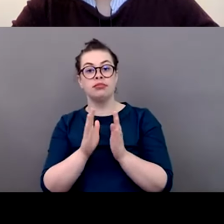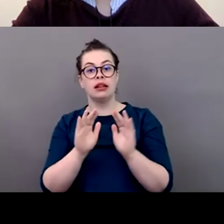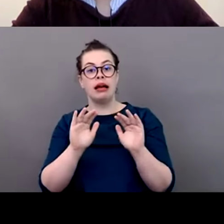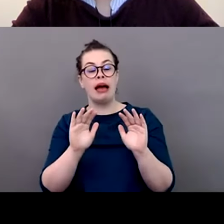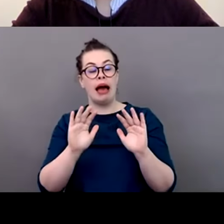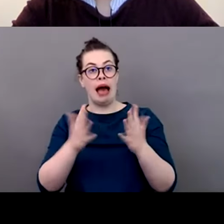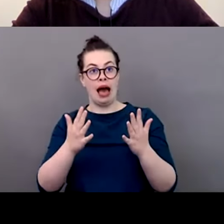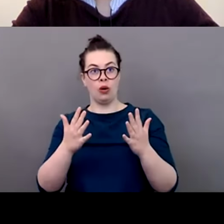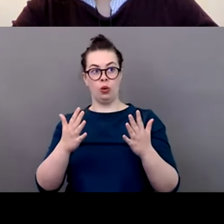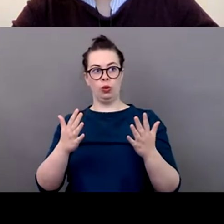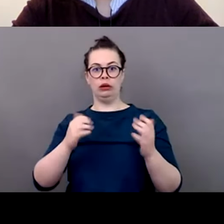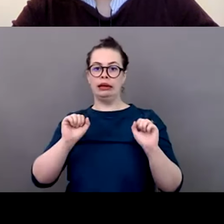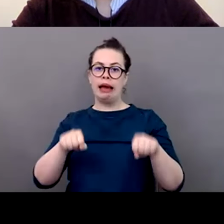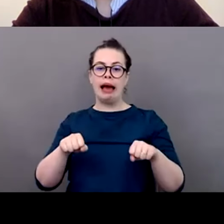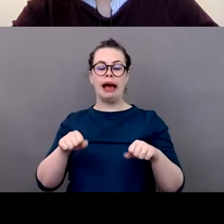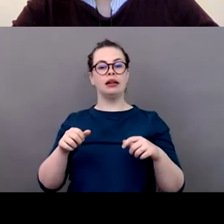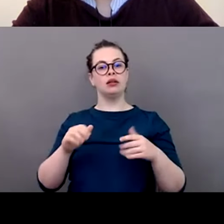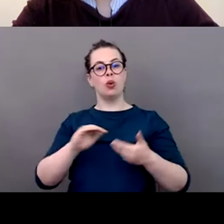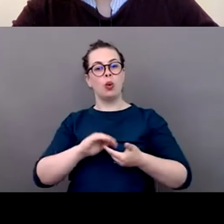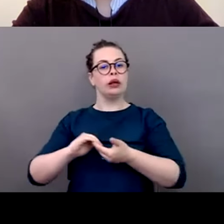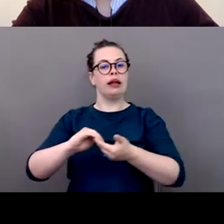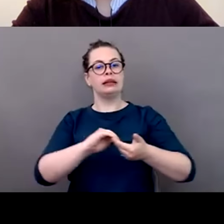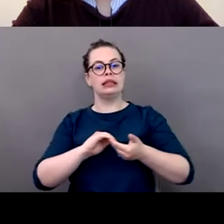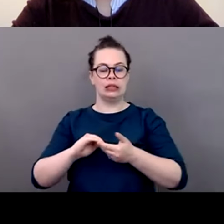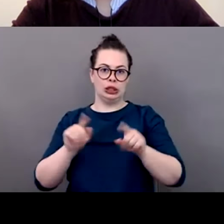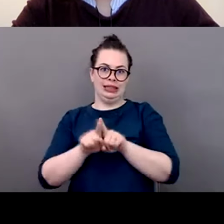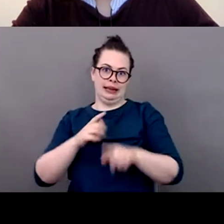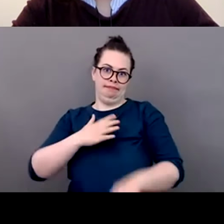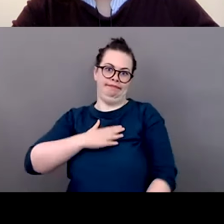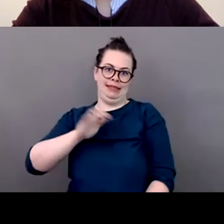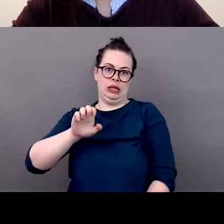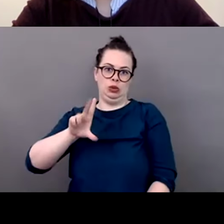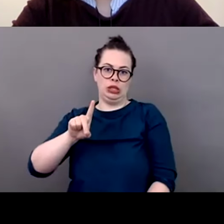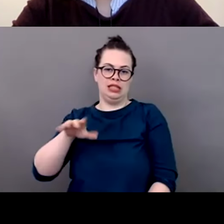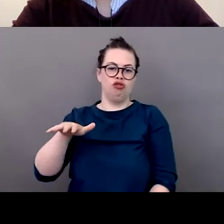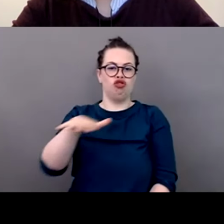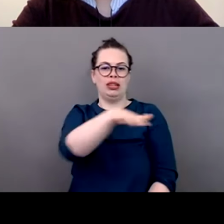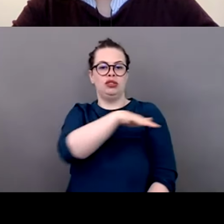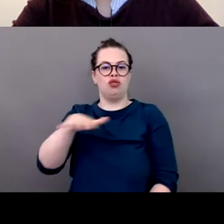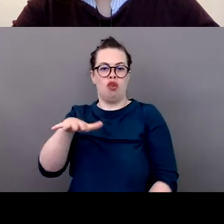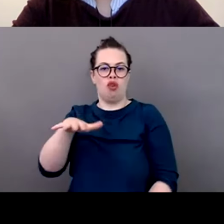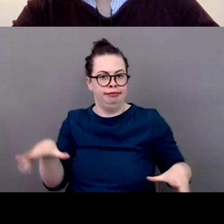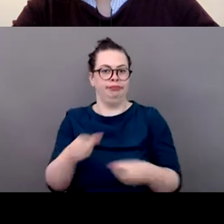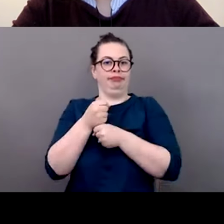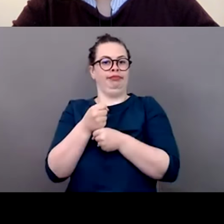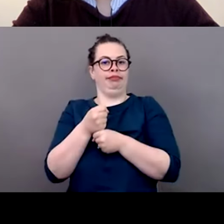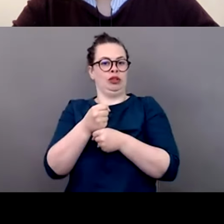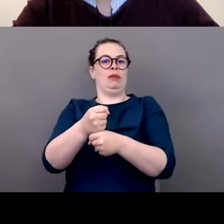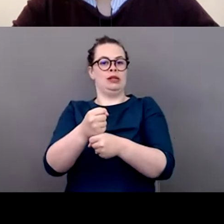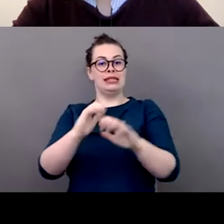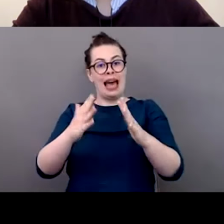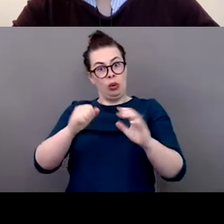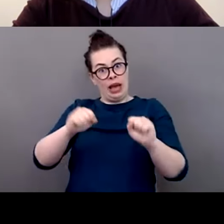else the regional organizations such as European Union of the deaf could support the work of